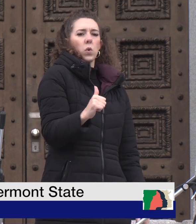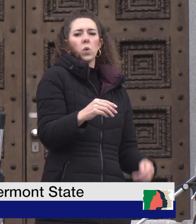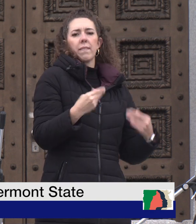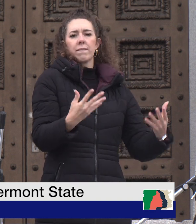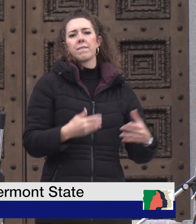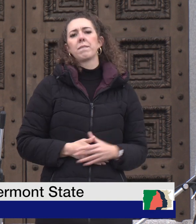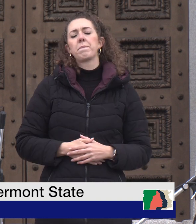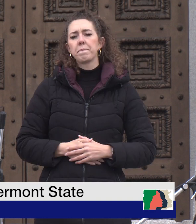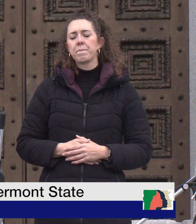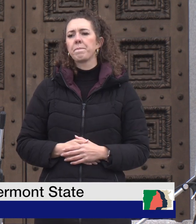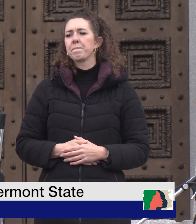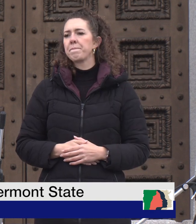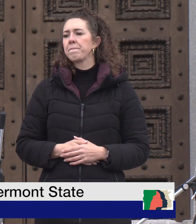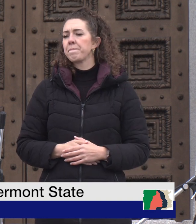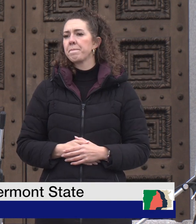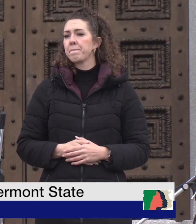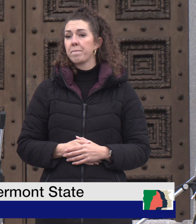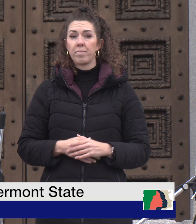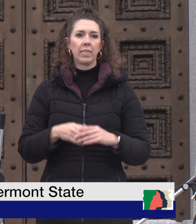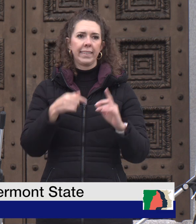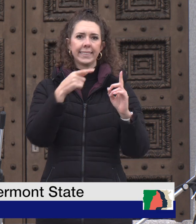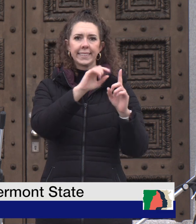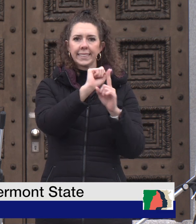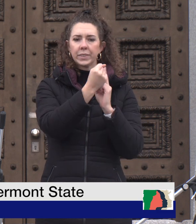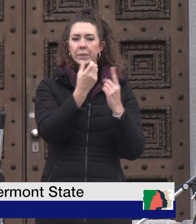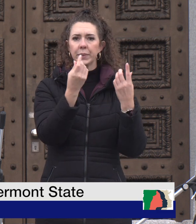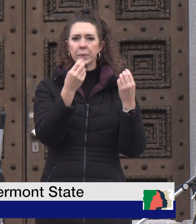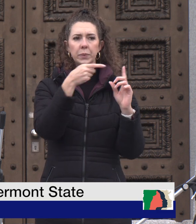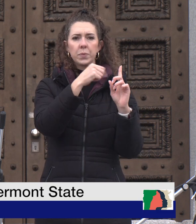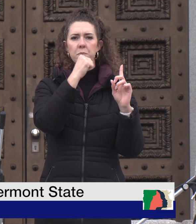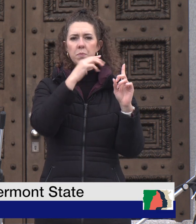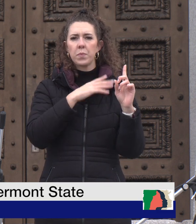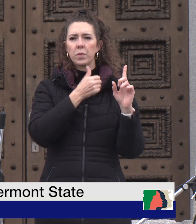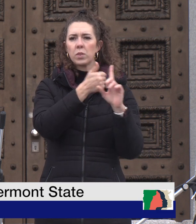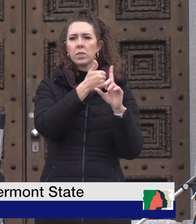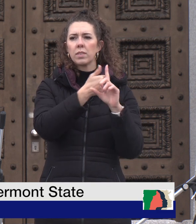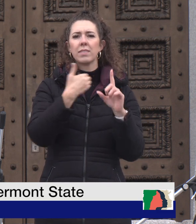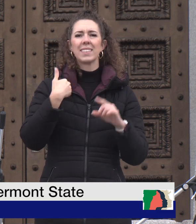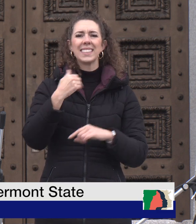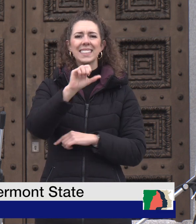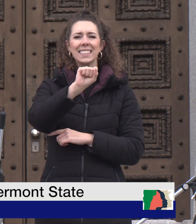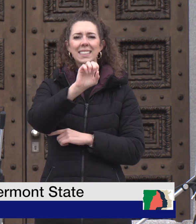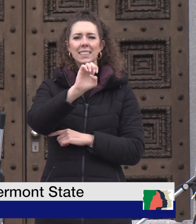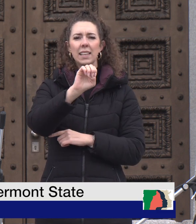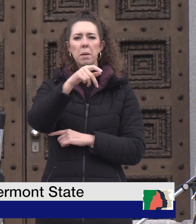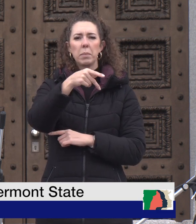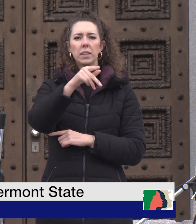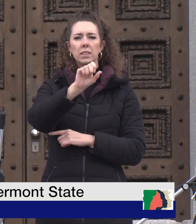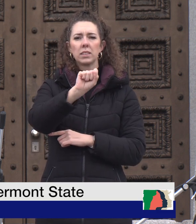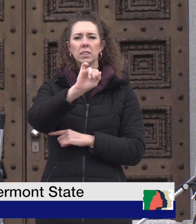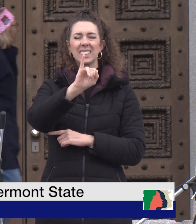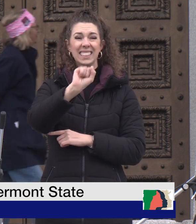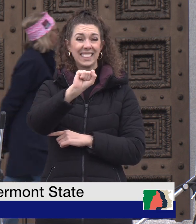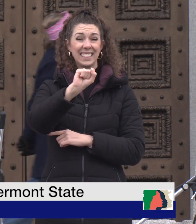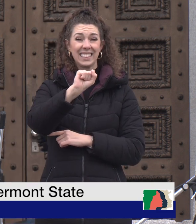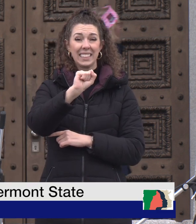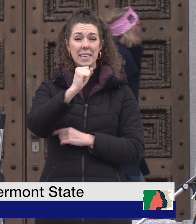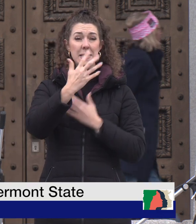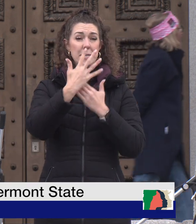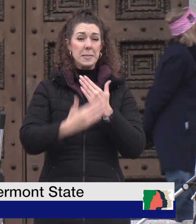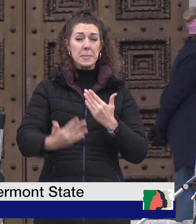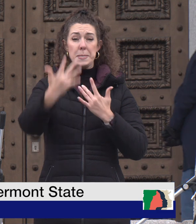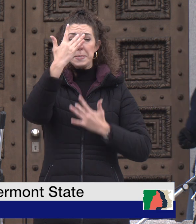She suffered, in this example, the woman was suffering from sepsis and was turned away from